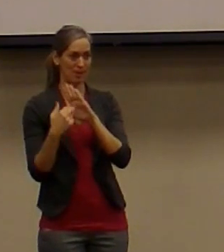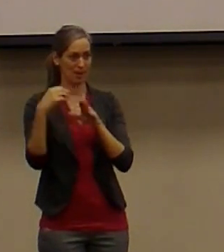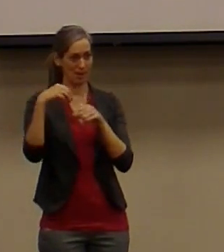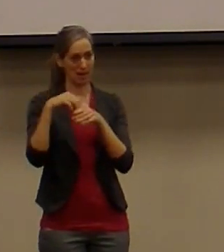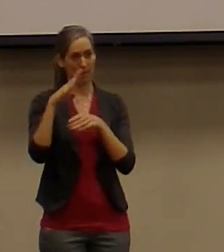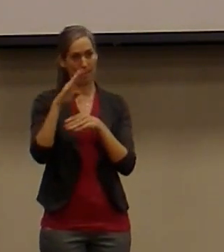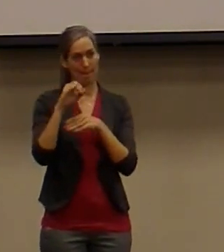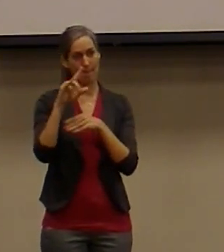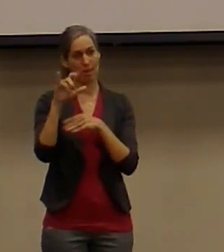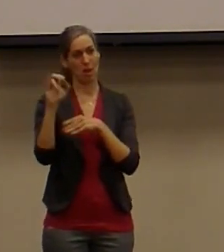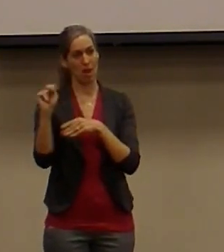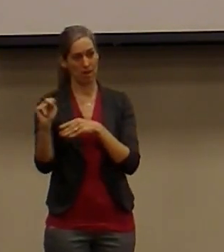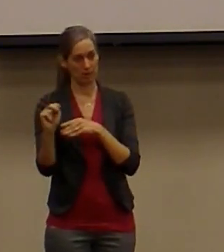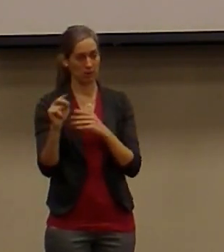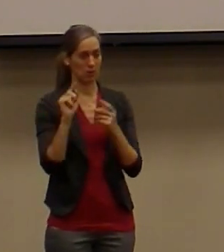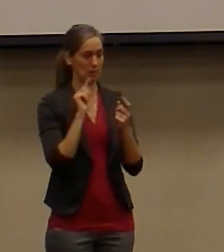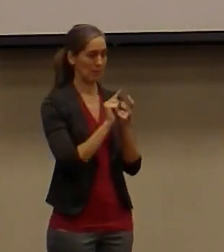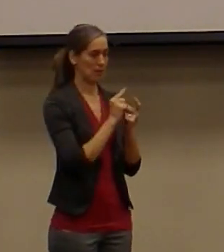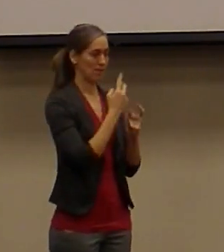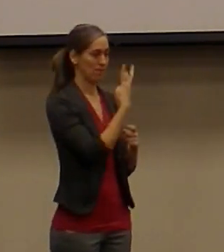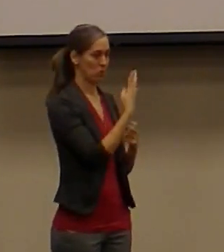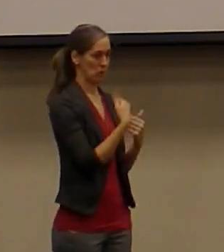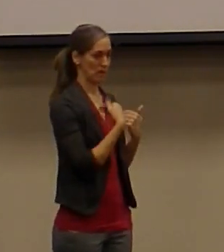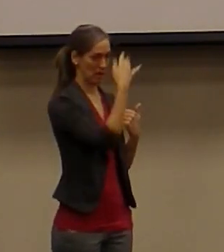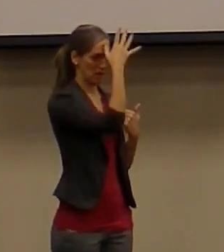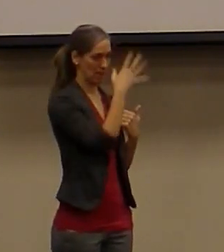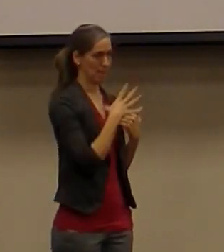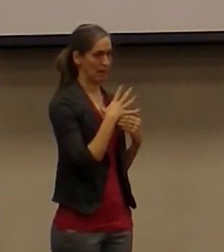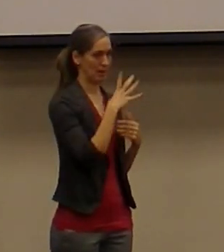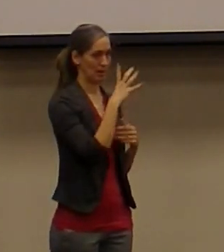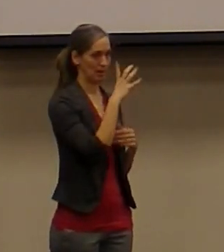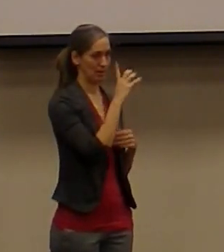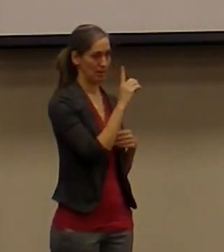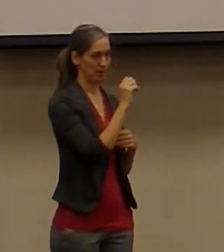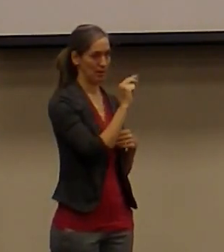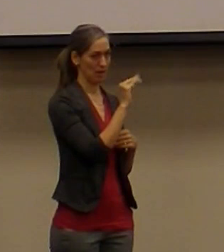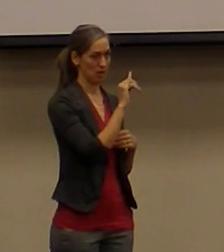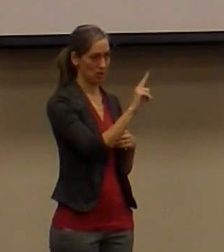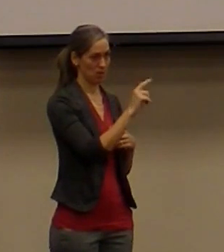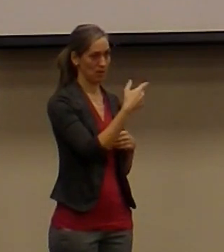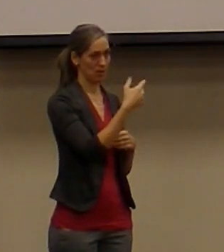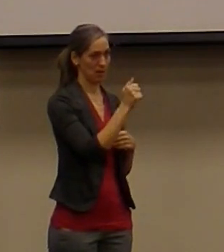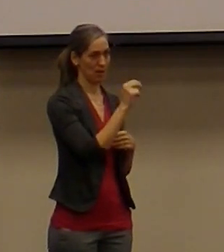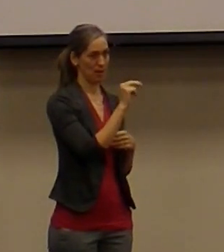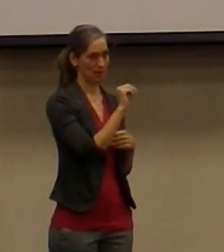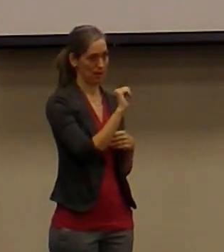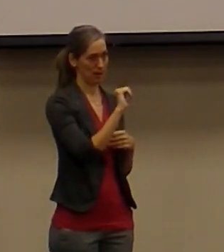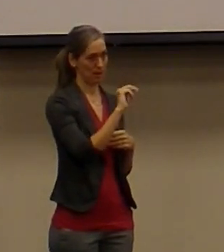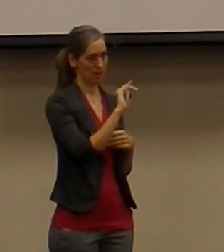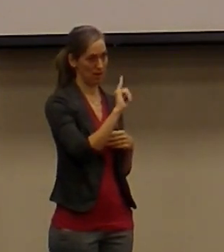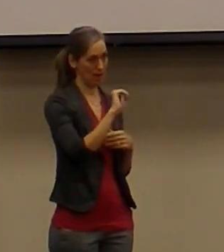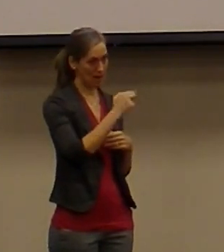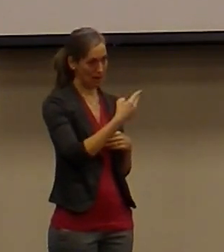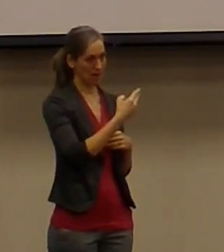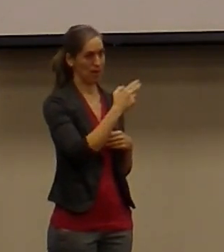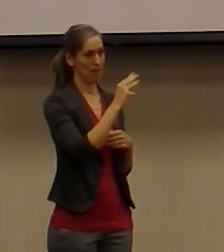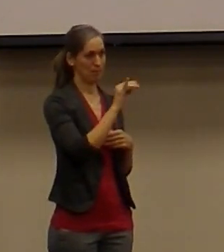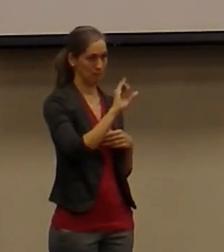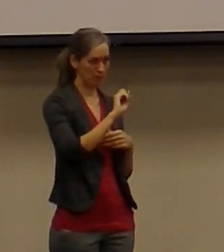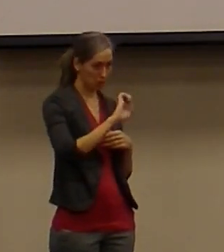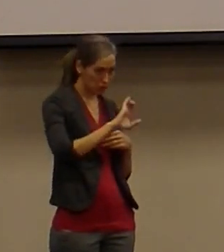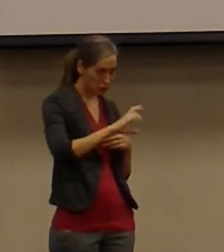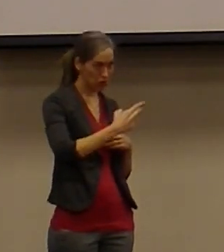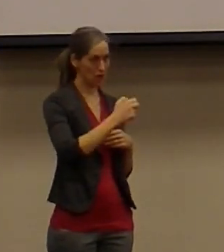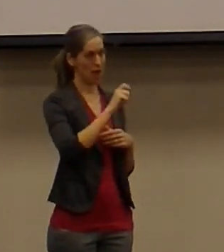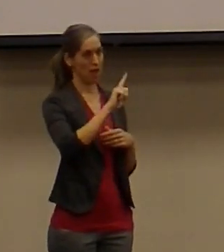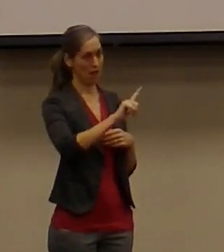meet these young men, Daniel and Hananiah and Mishael and Azariah, who are